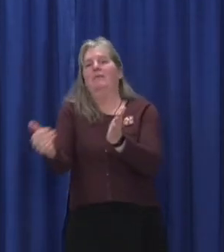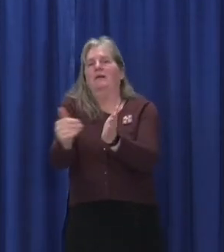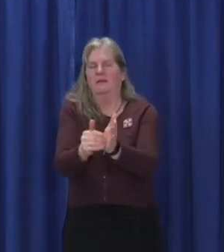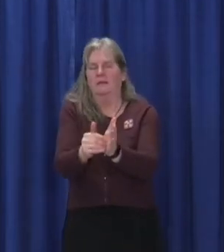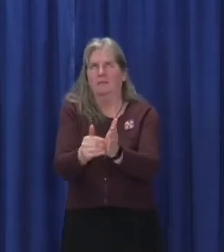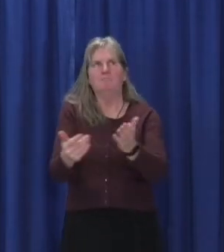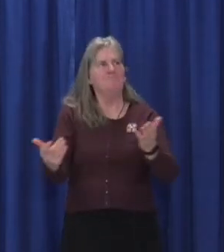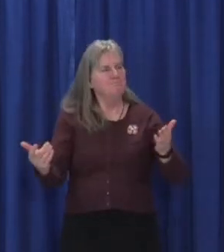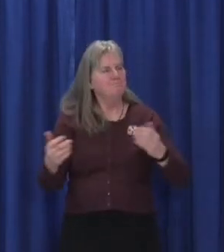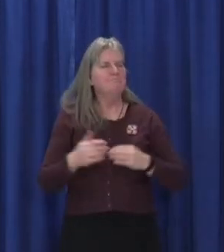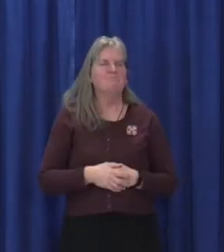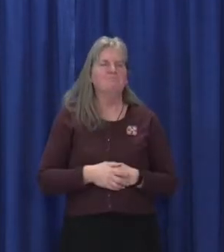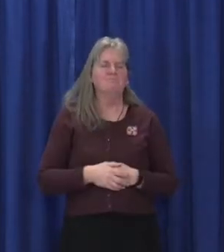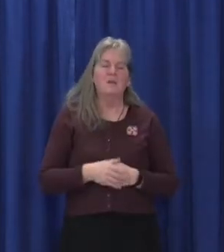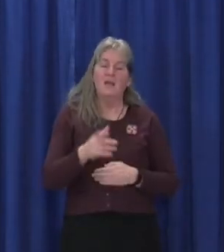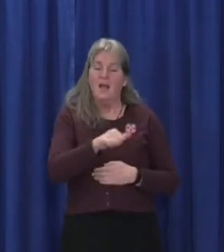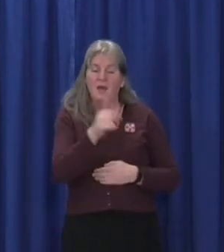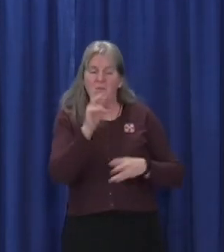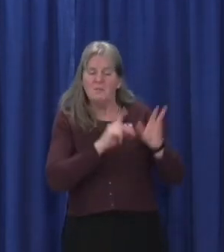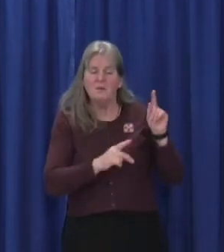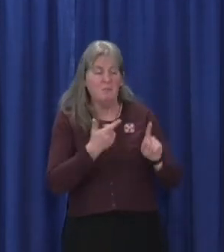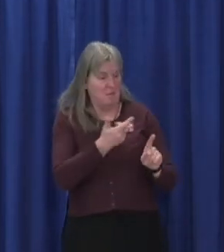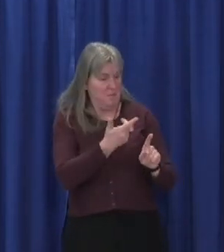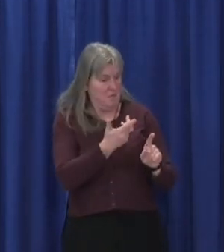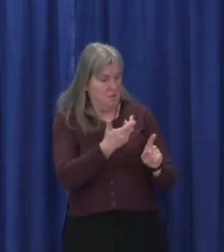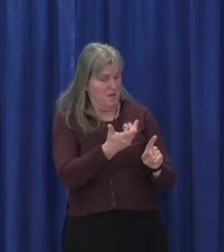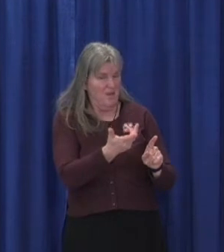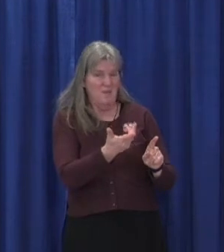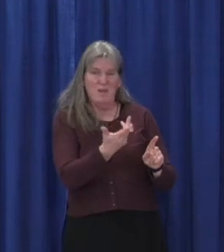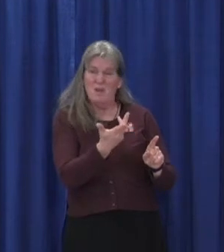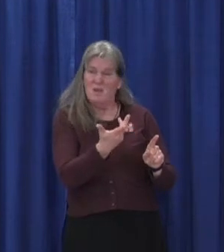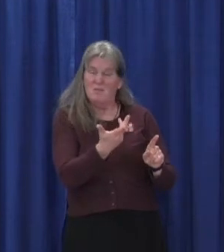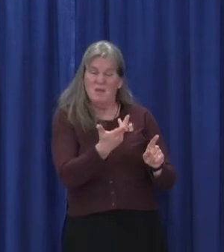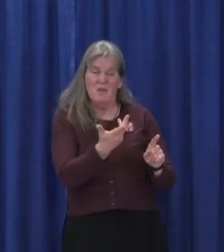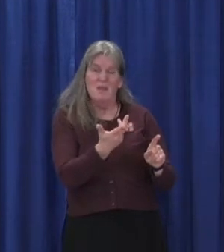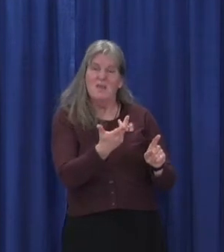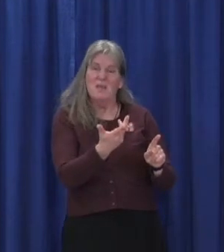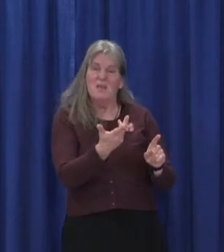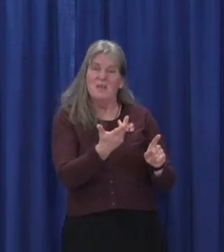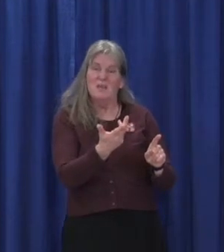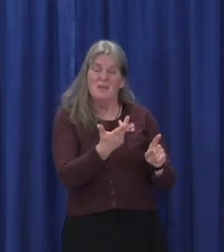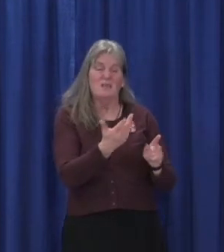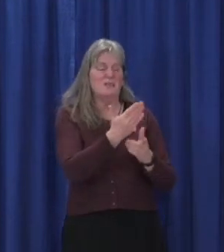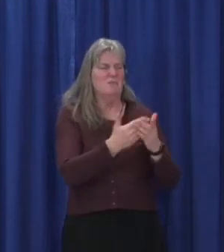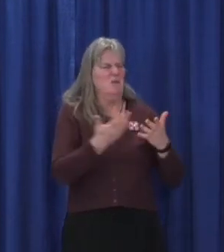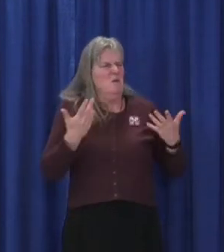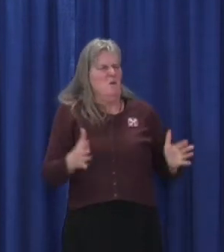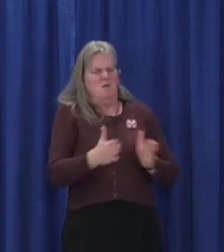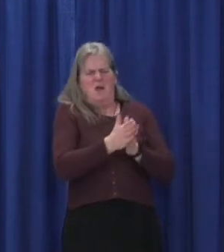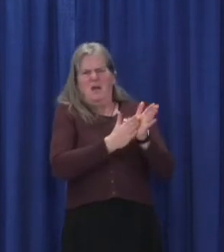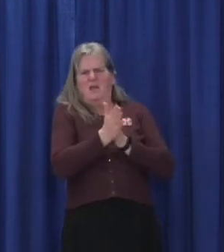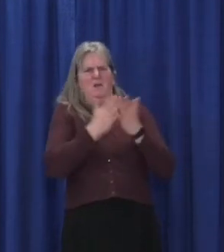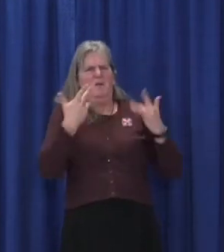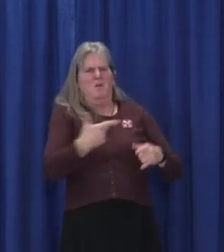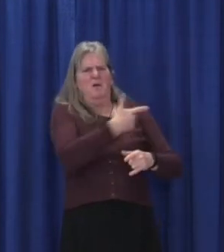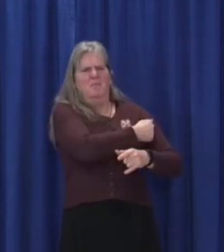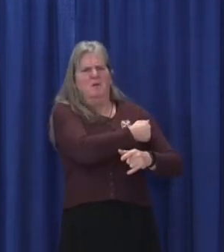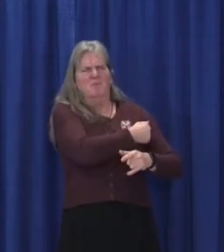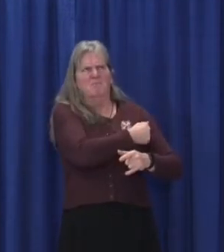And those who may not have wanted to initially, may not have wanted to at all, have gotten vaccinated to protect us all.